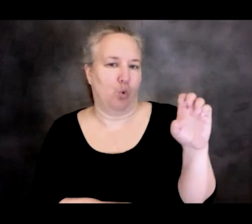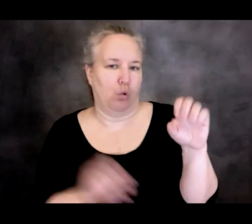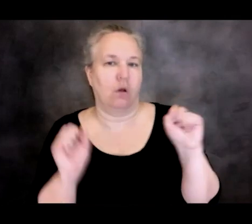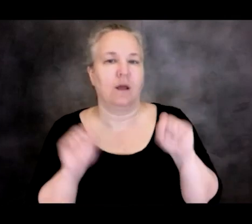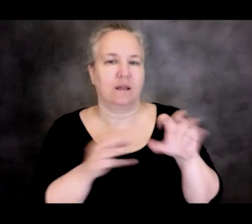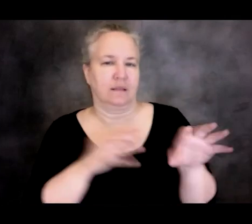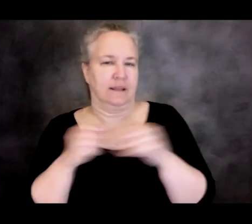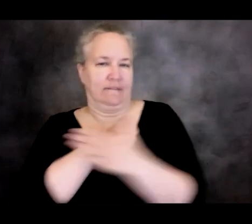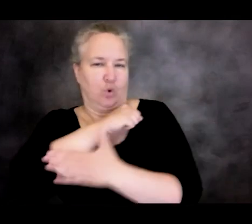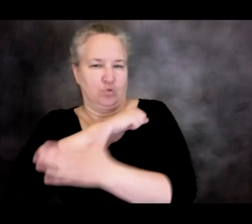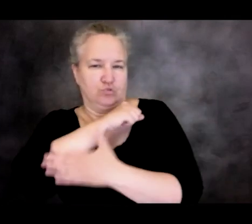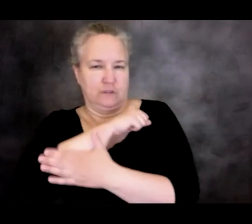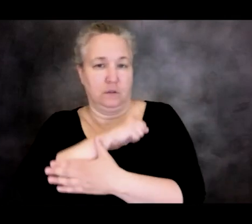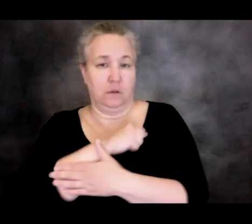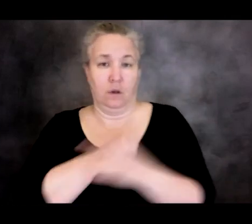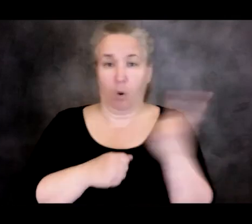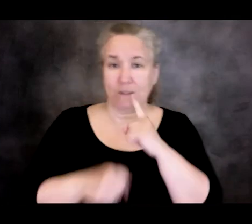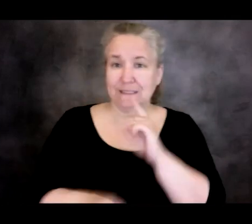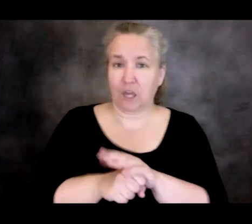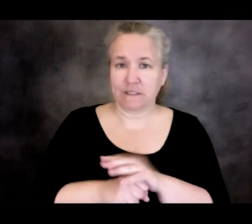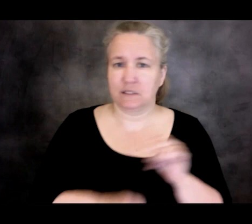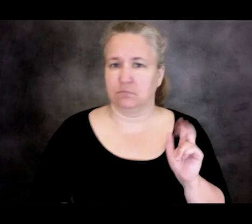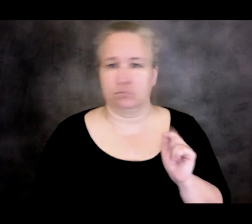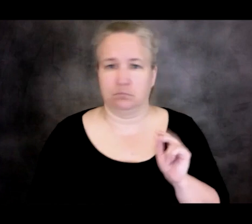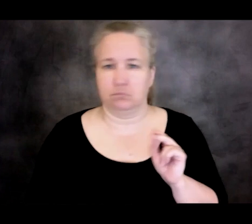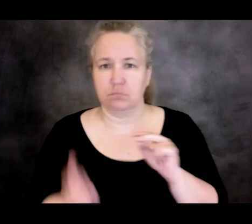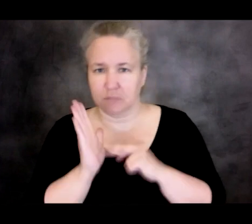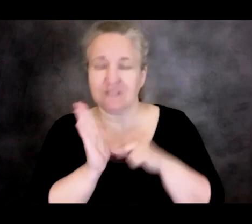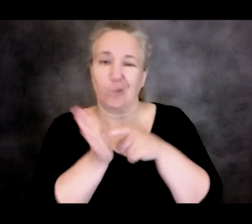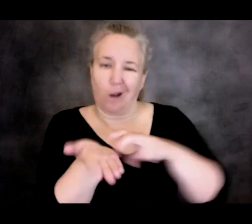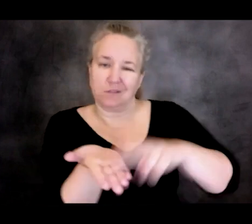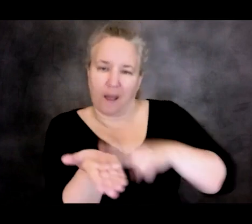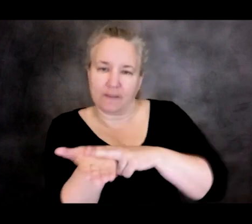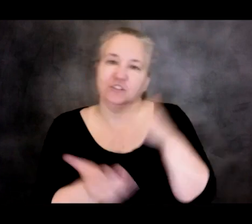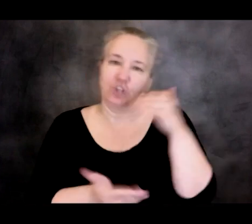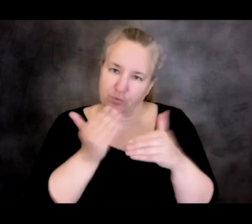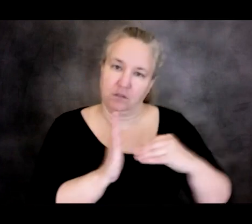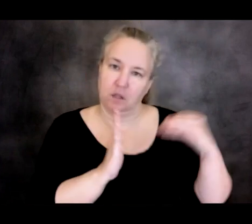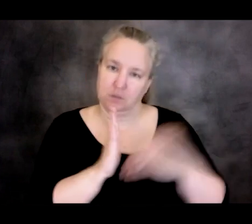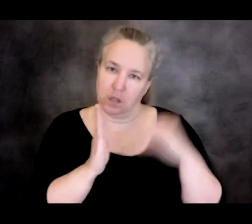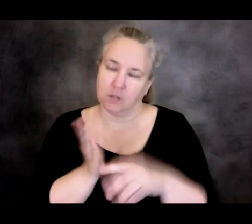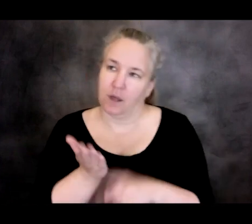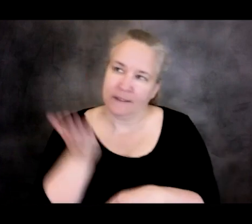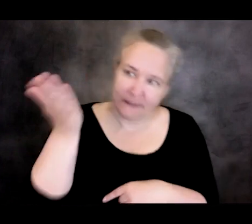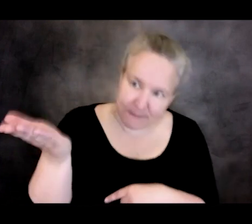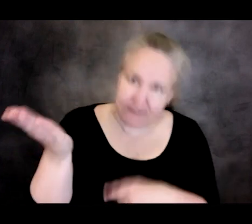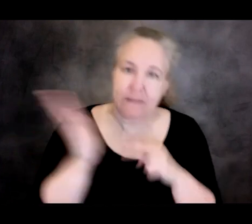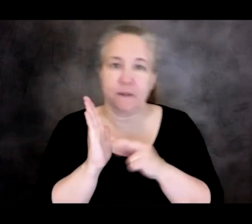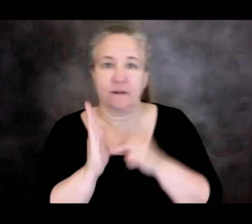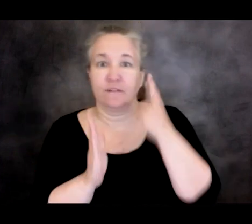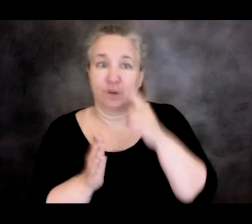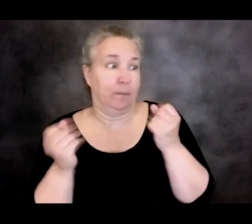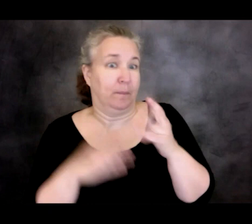But that's not always a sure thing, and it requires an application process. And so that is a deterrent for